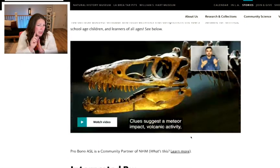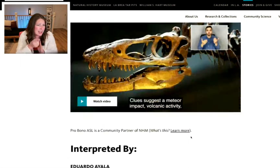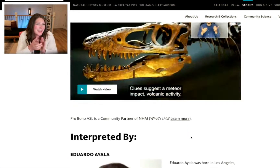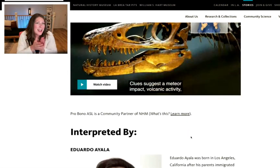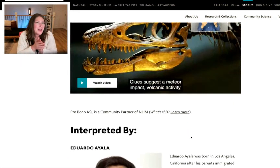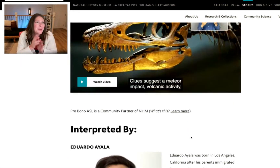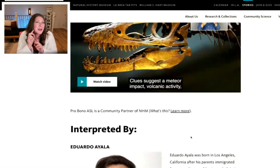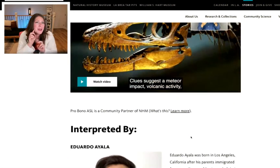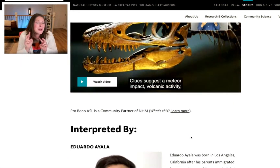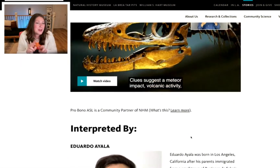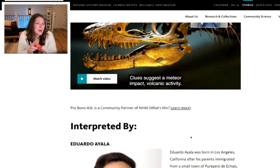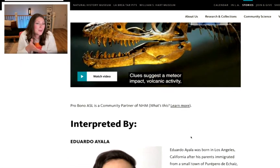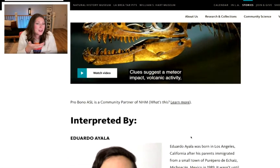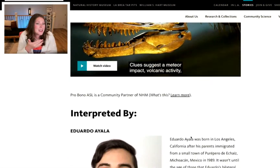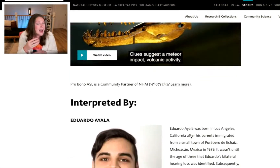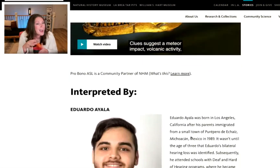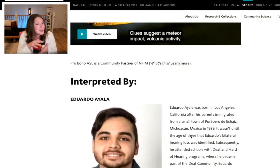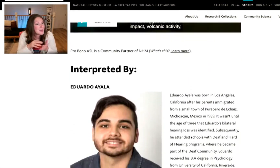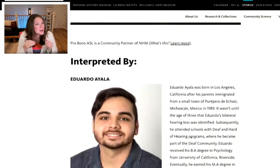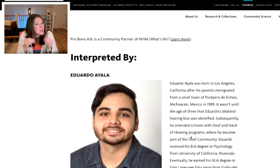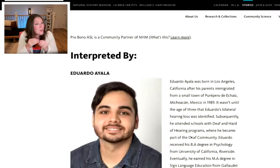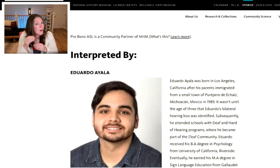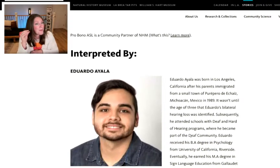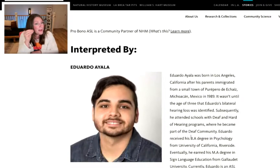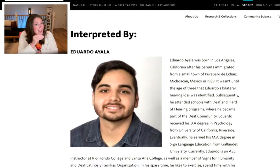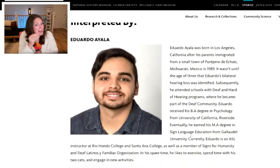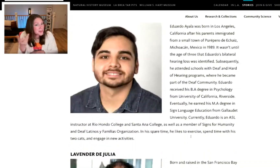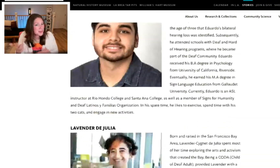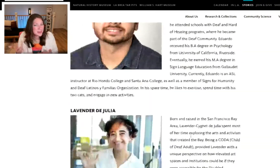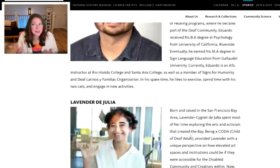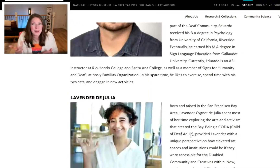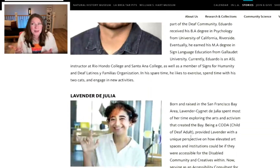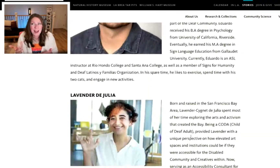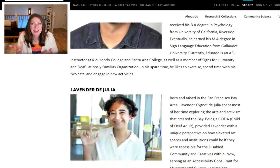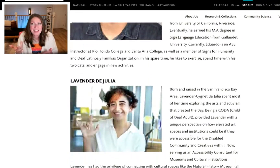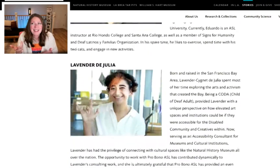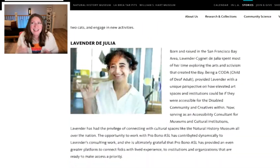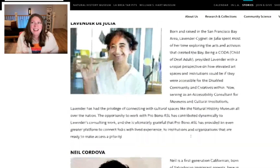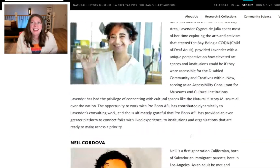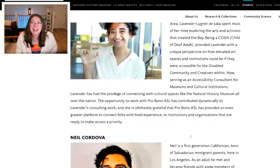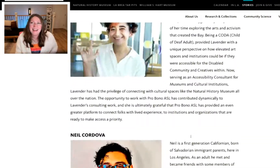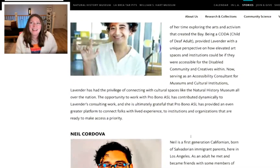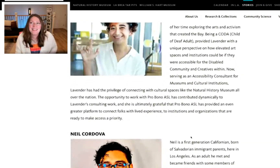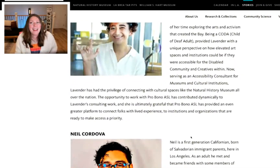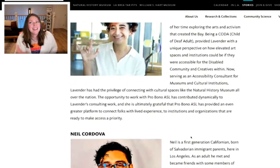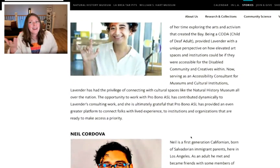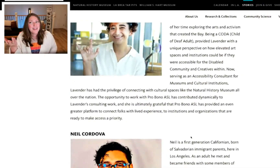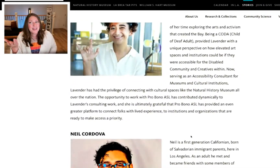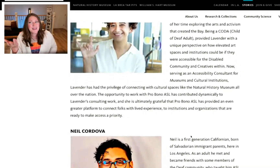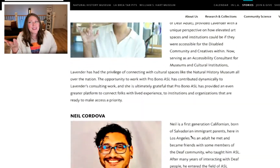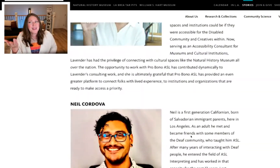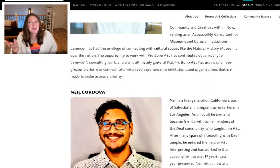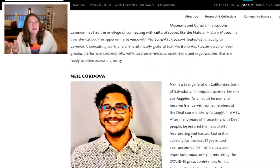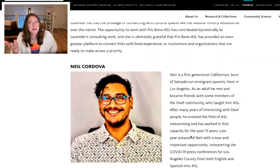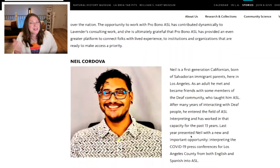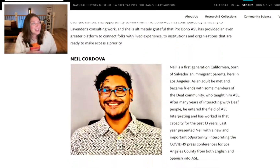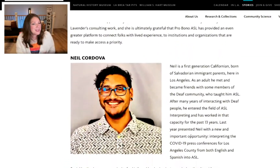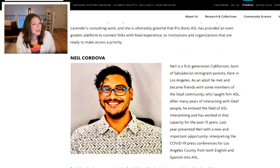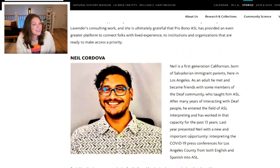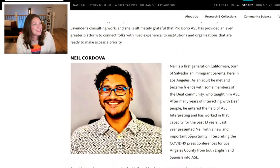minutes where you can go and watch that and learn more about dinosaurs, all right? And then also the interpreters as well.